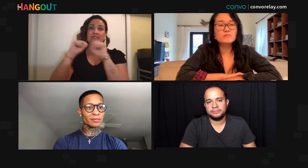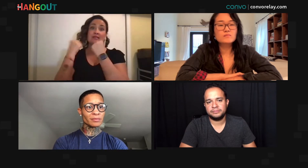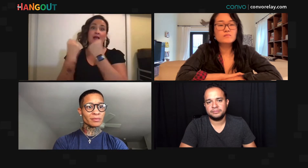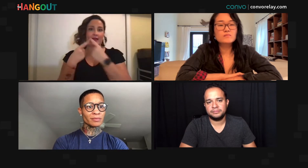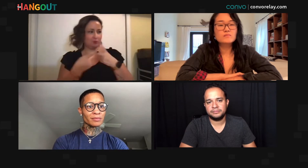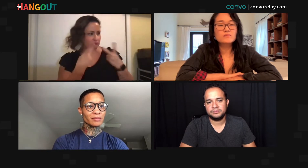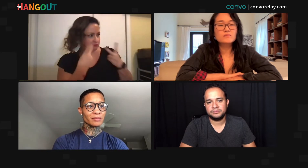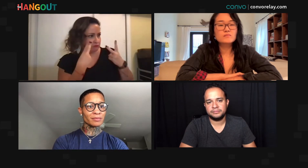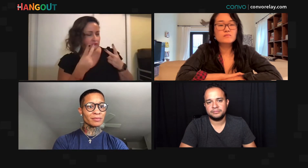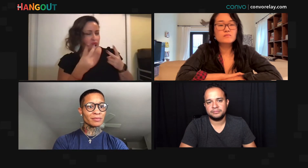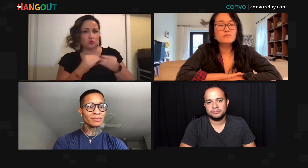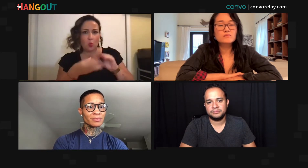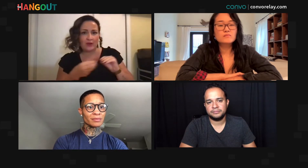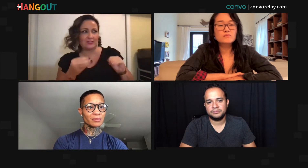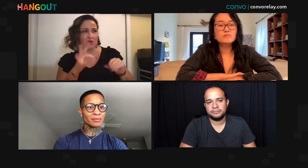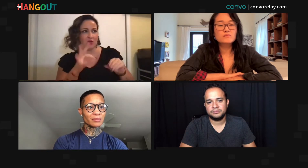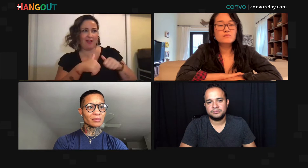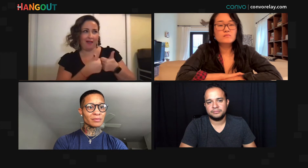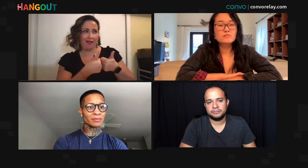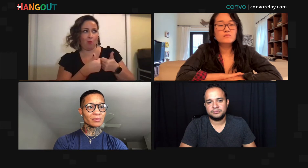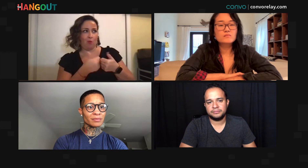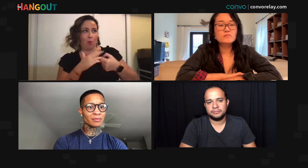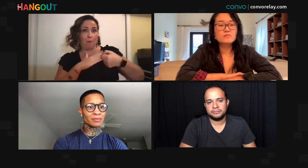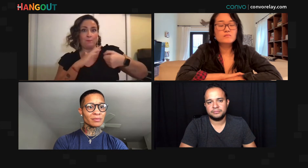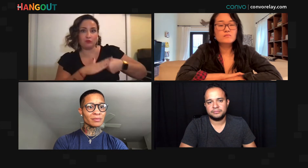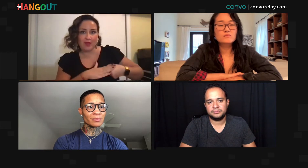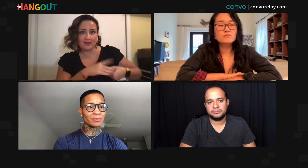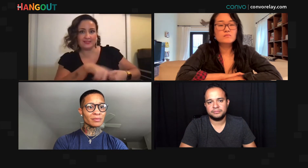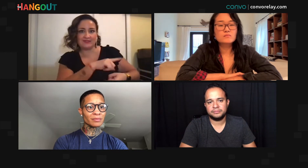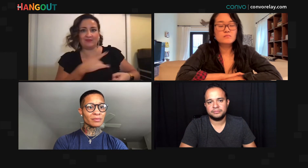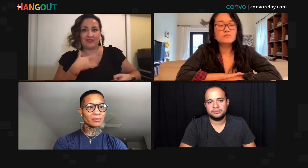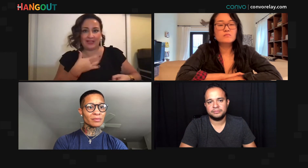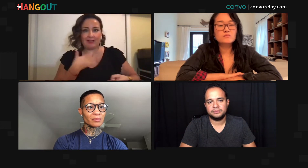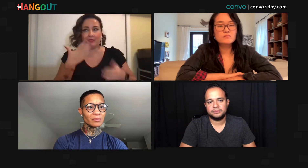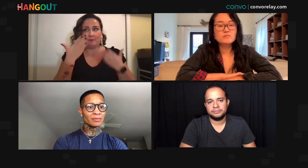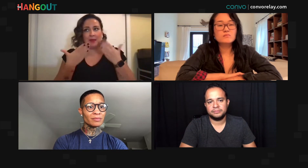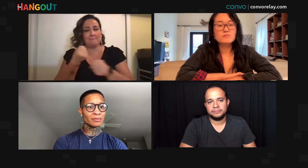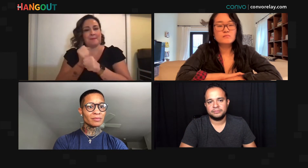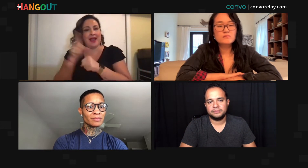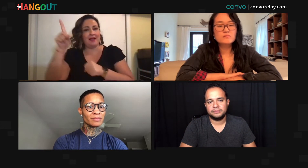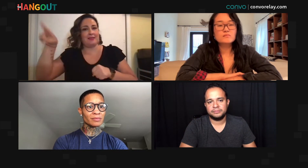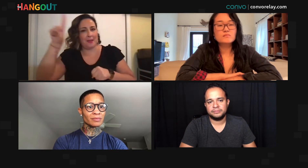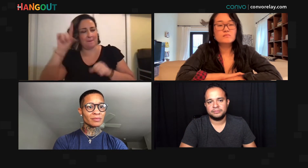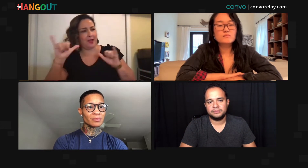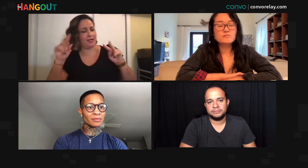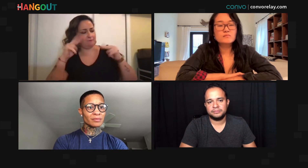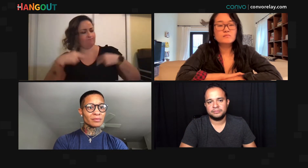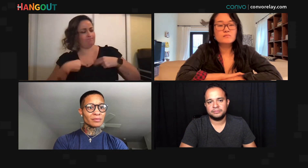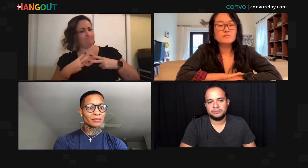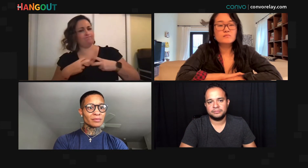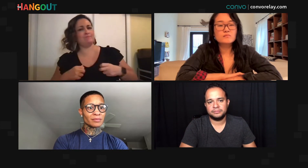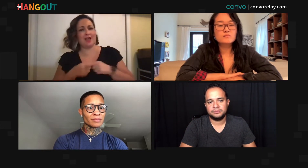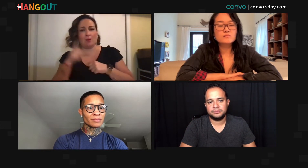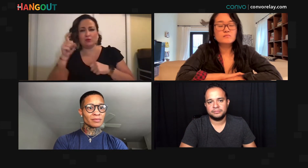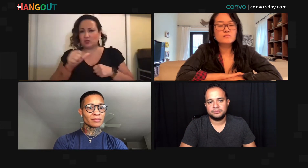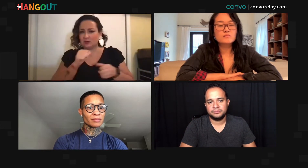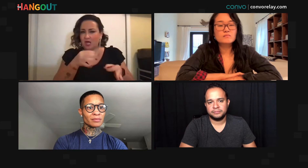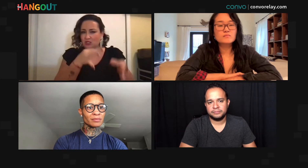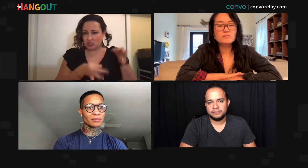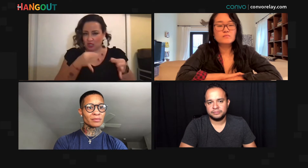And then also for society to really be exposed to people's stories and to see their journeys and their experiences of oppression, and